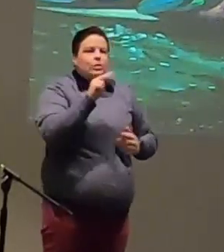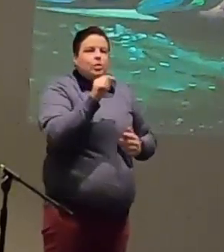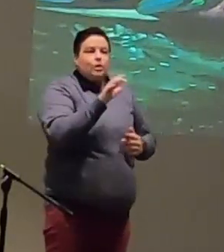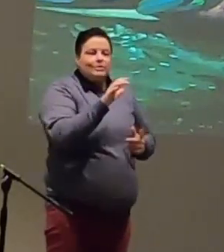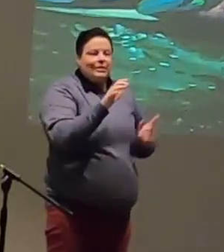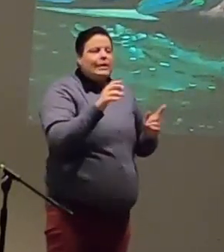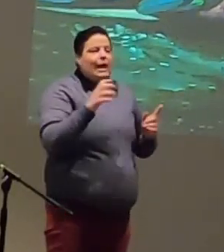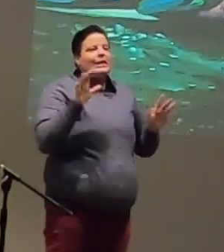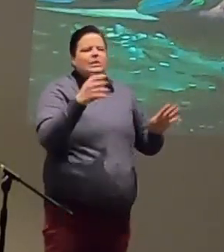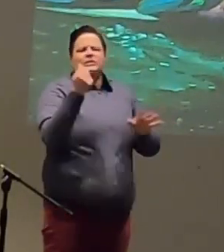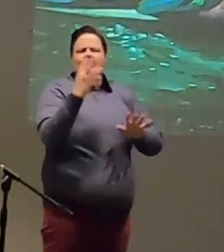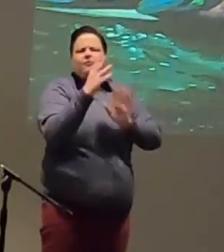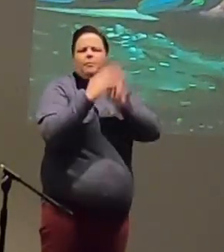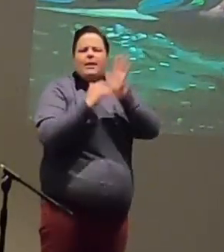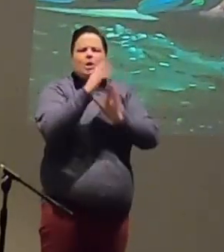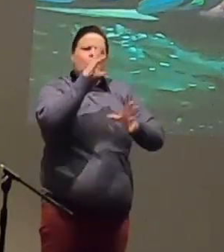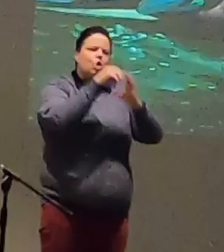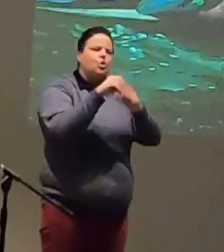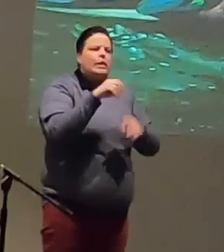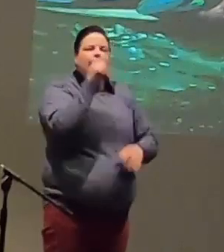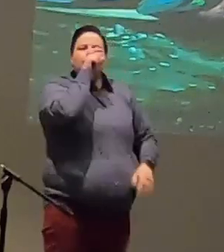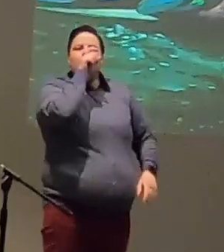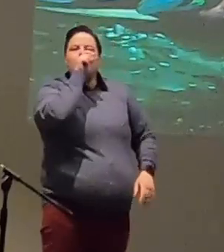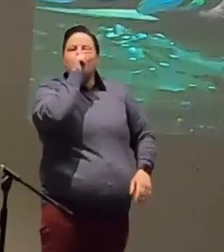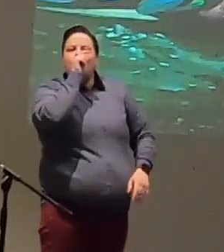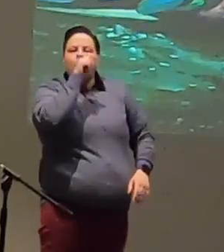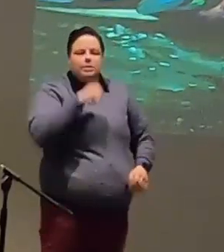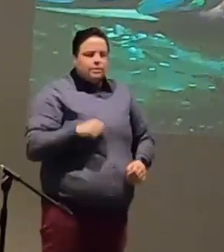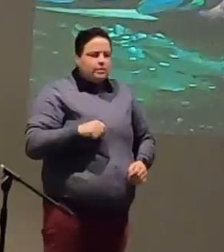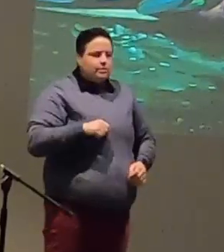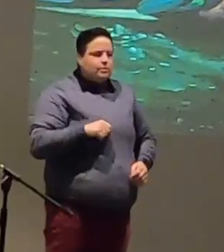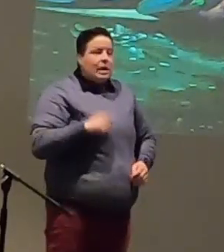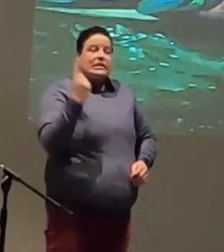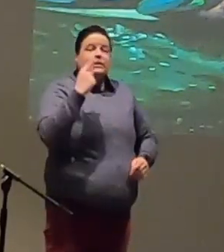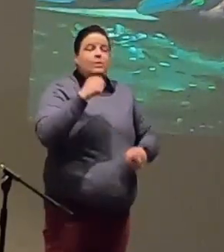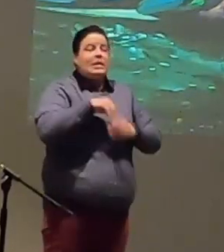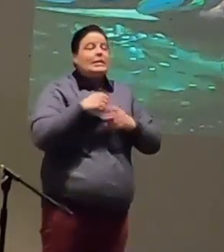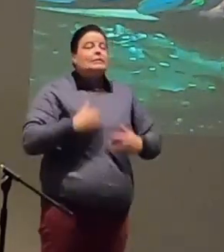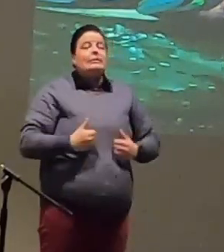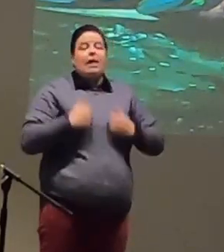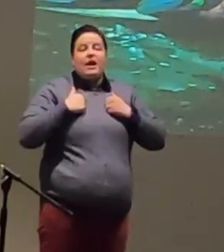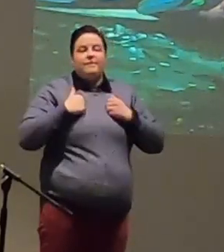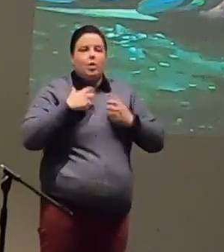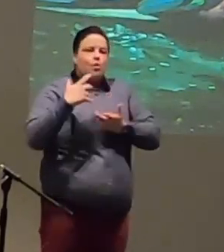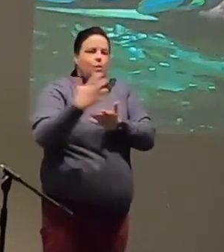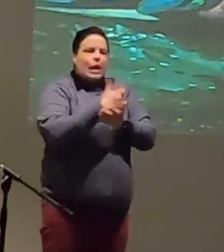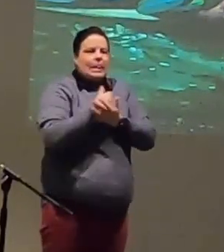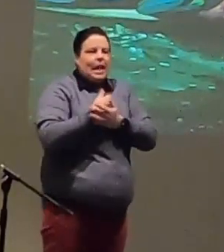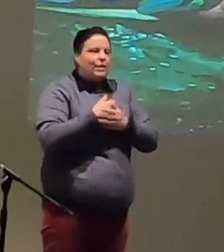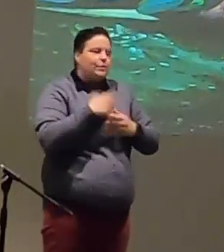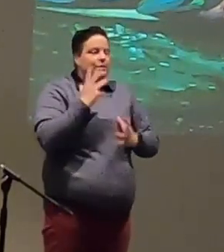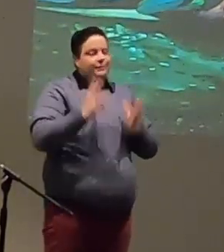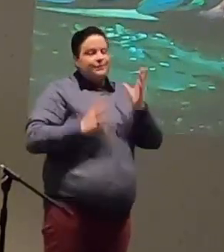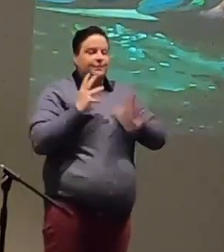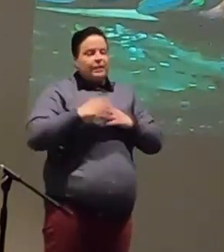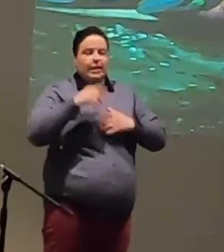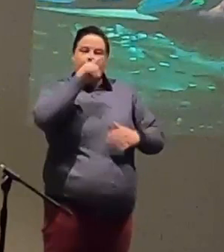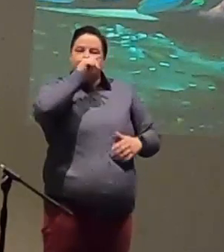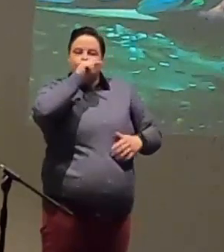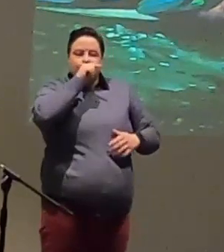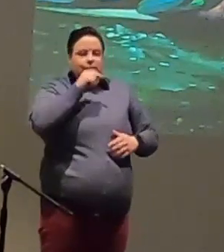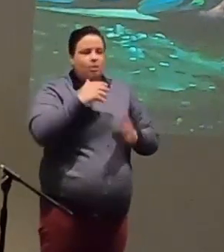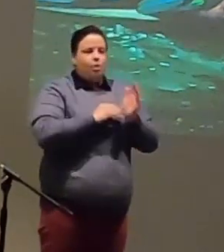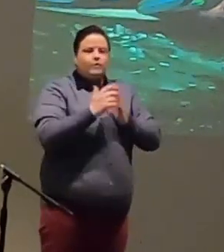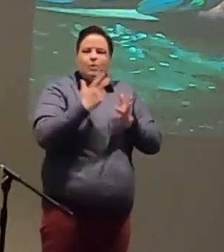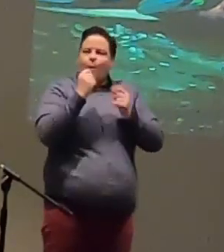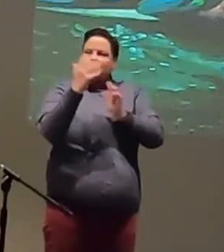actually did several paintings that included these macaws. So there was somebody in his life who collected these exotic birds that he